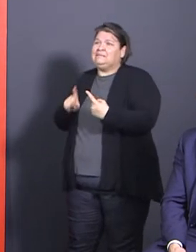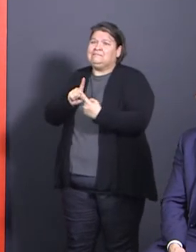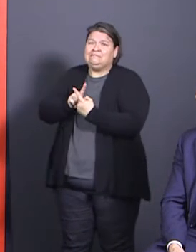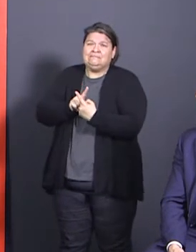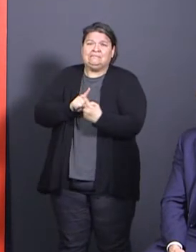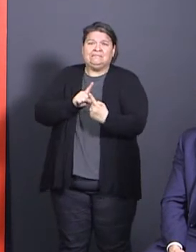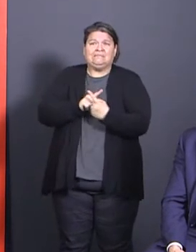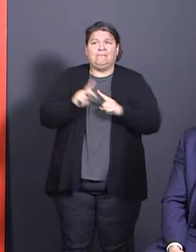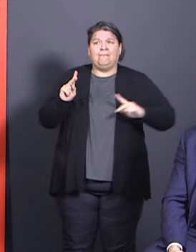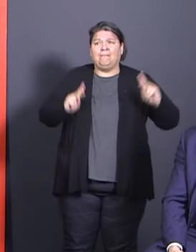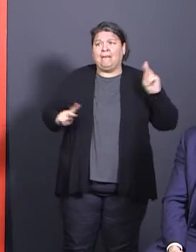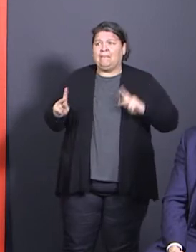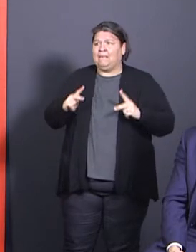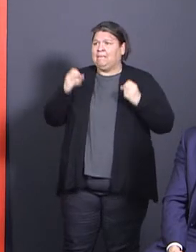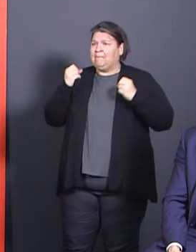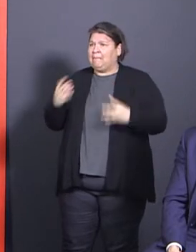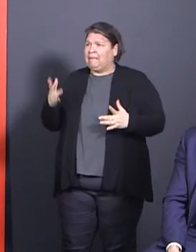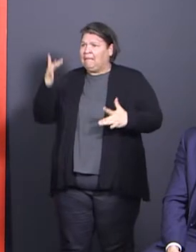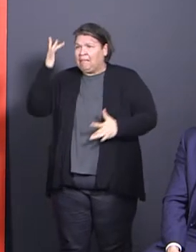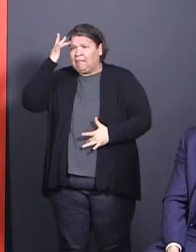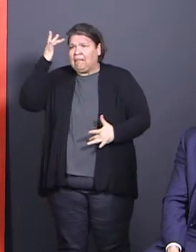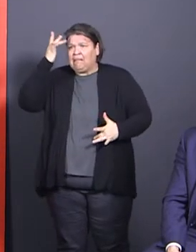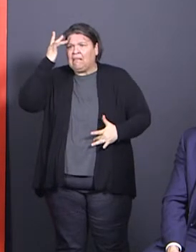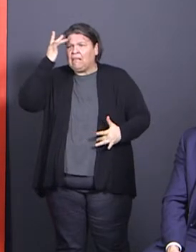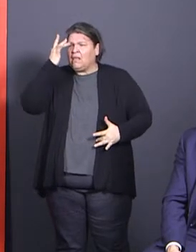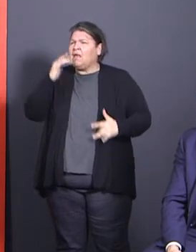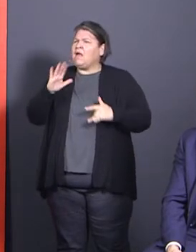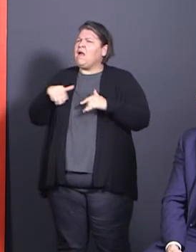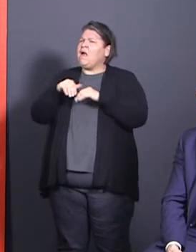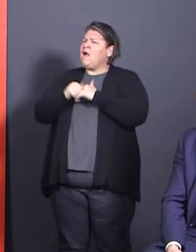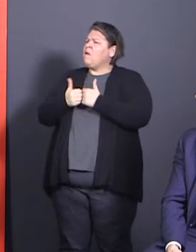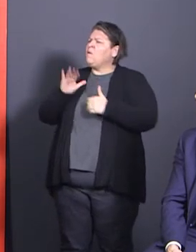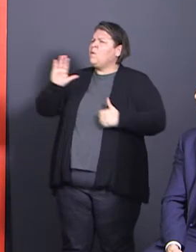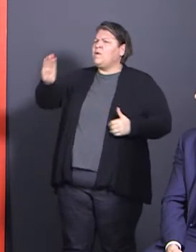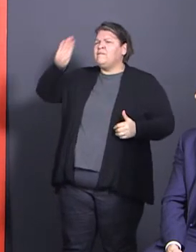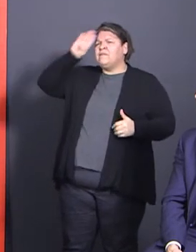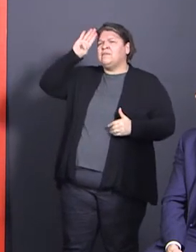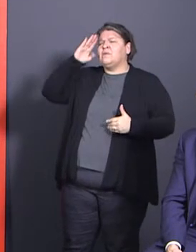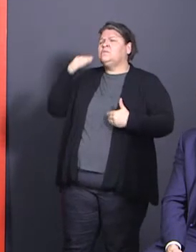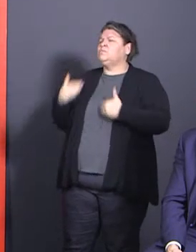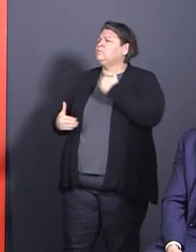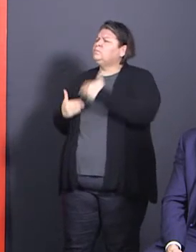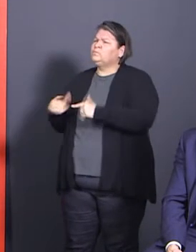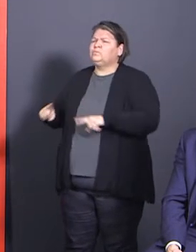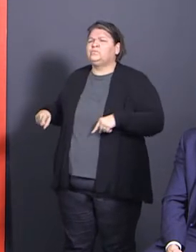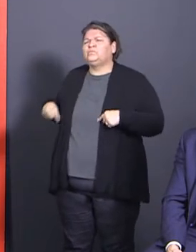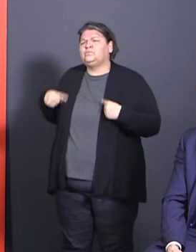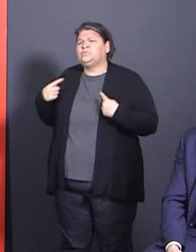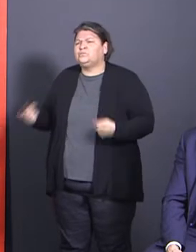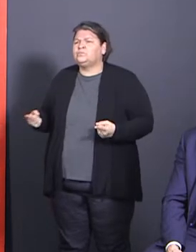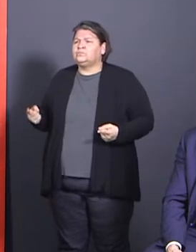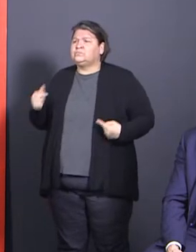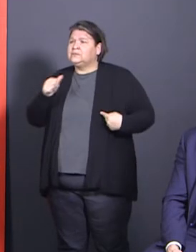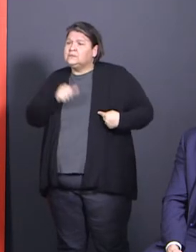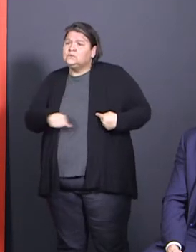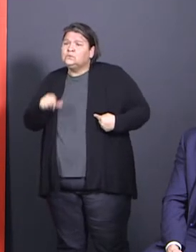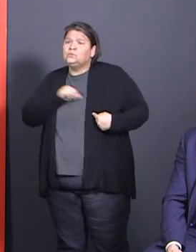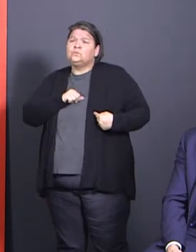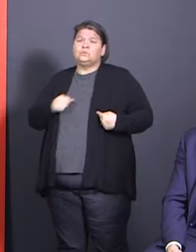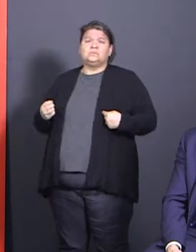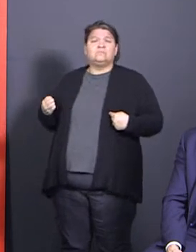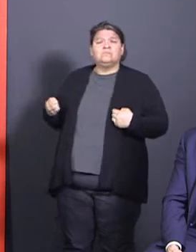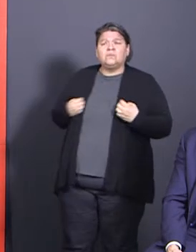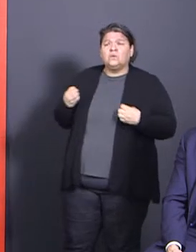bit about what your officers, your firefighters are doing, and what their response is, and if they do come to the